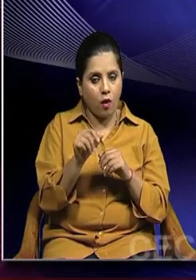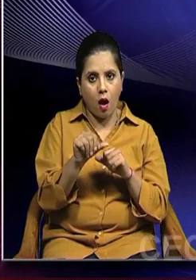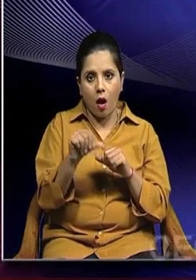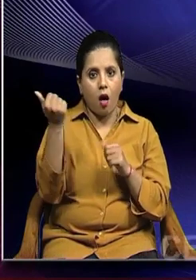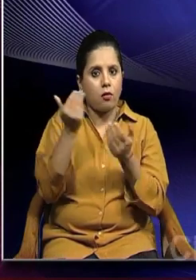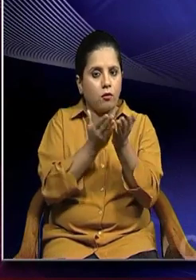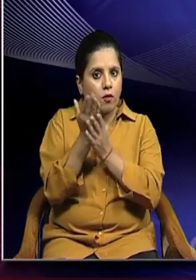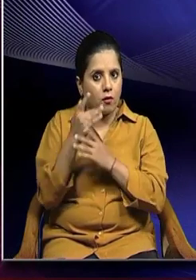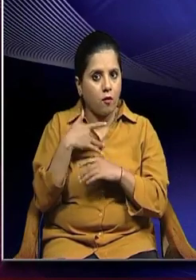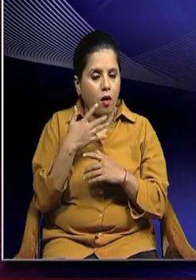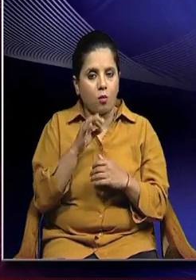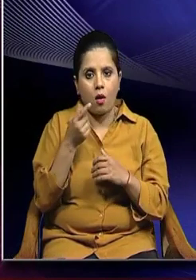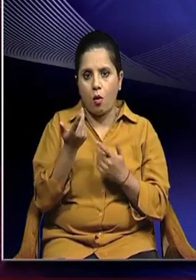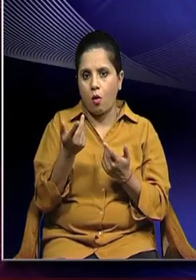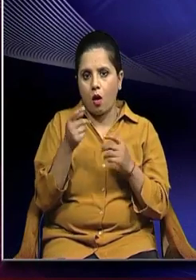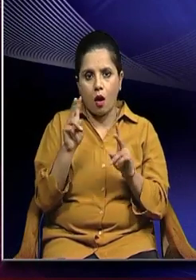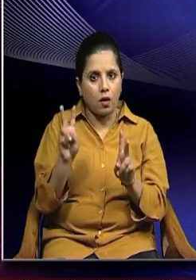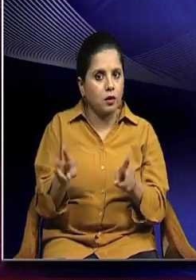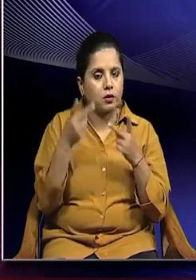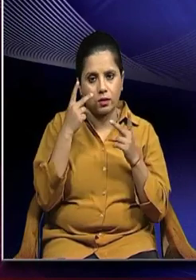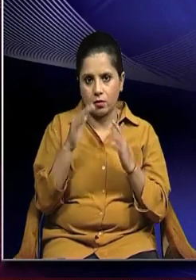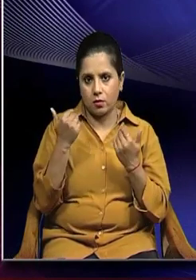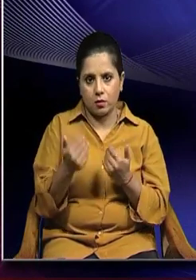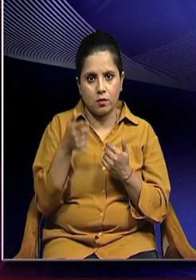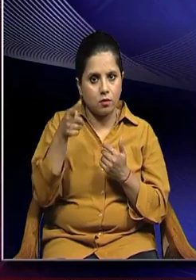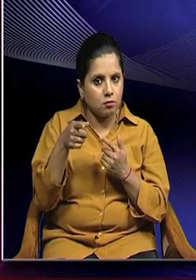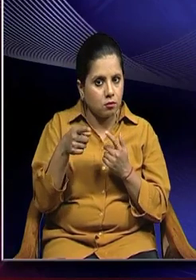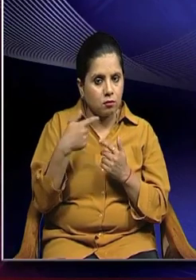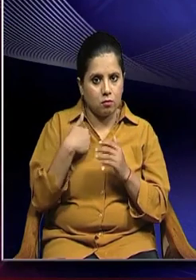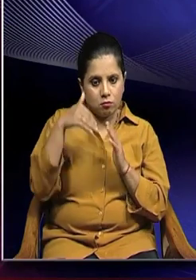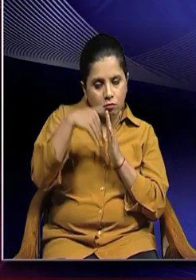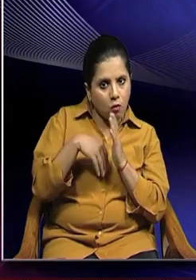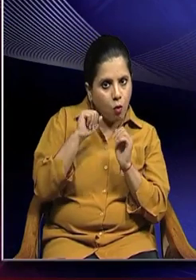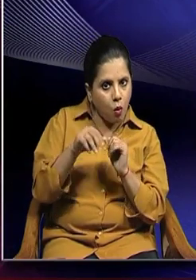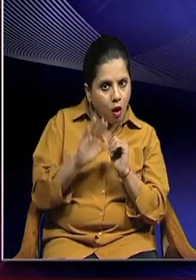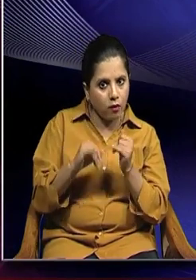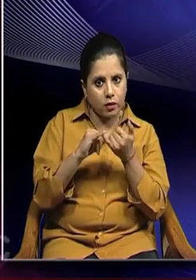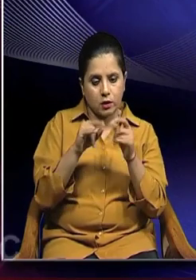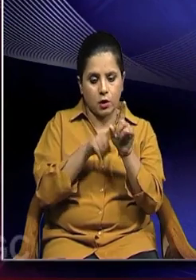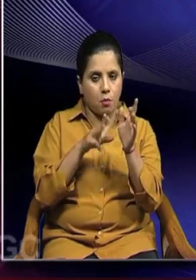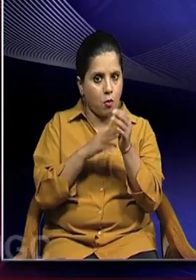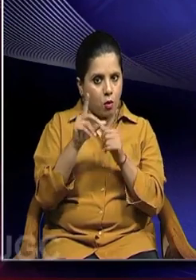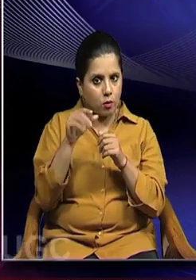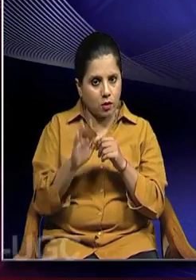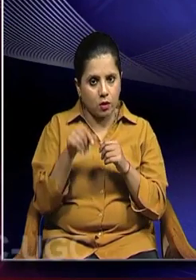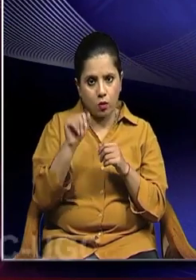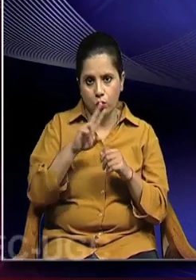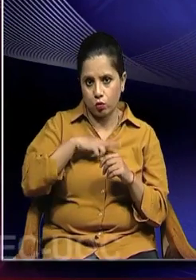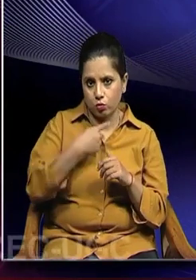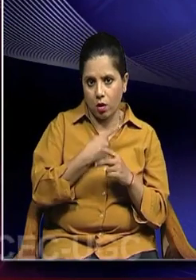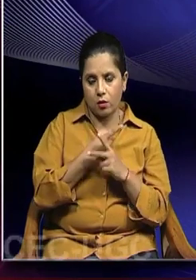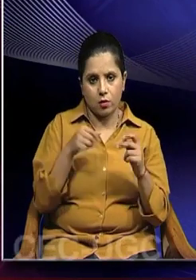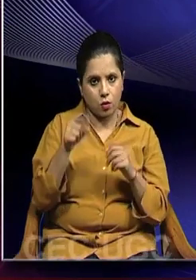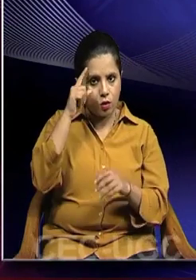way, another level, where it is rooted in symbiotic view of nature. Transcendental psychology is rooted